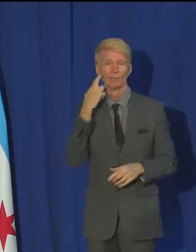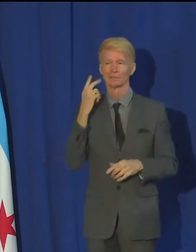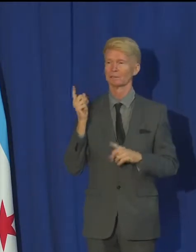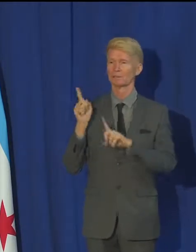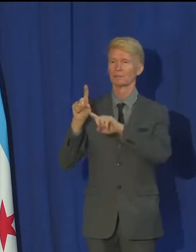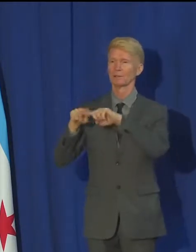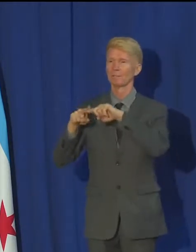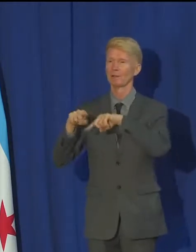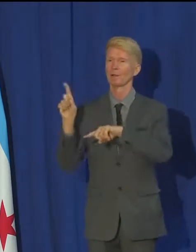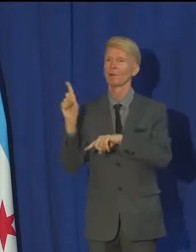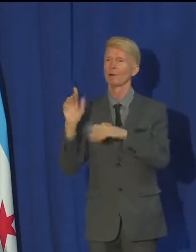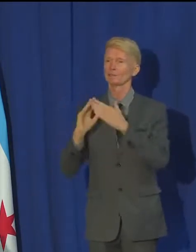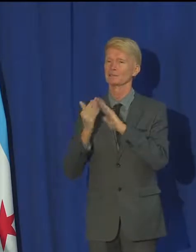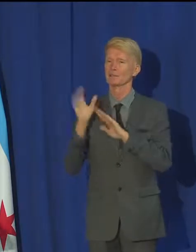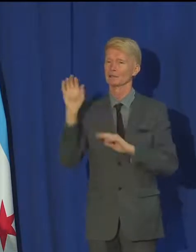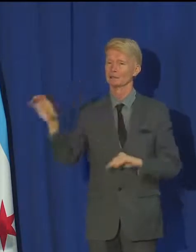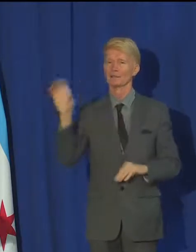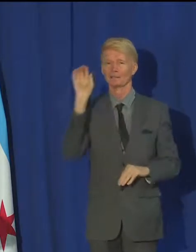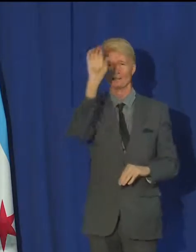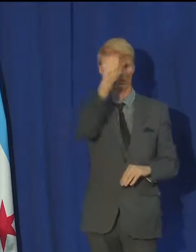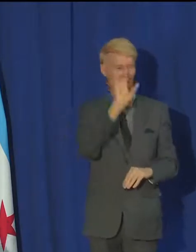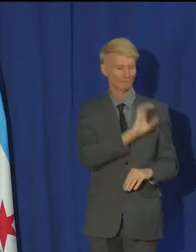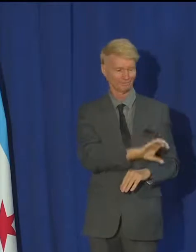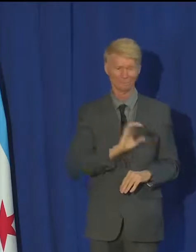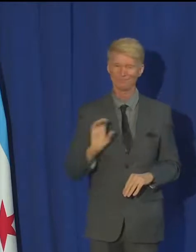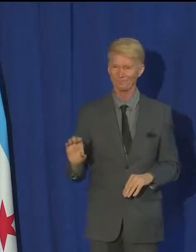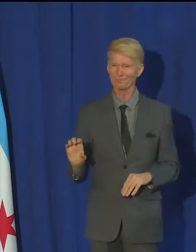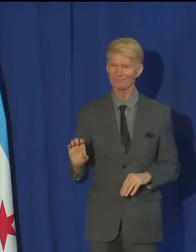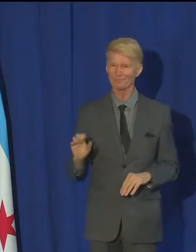city. And where we look at some of the more